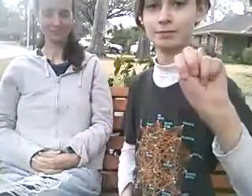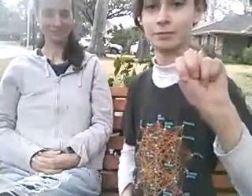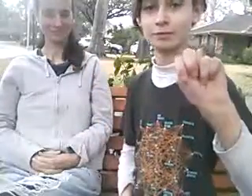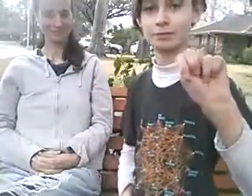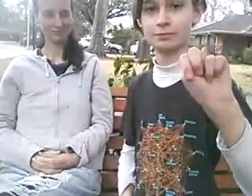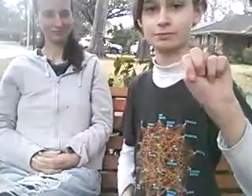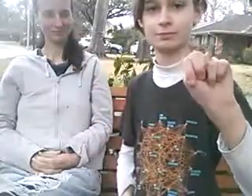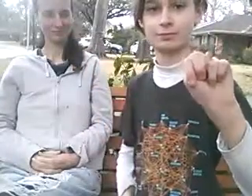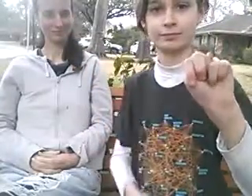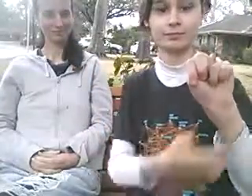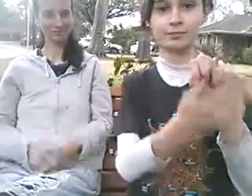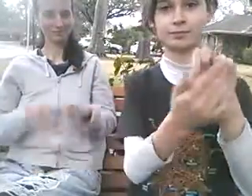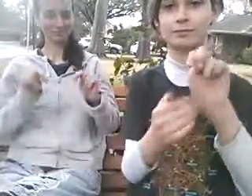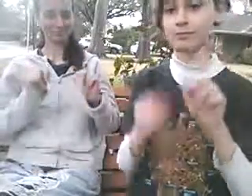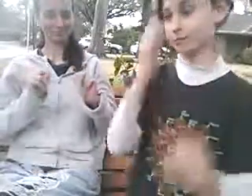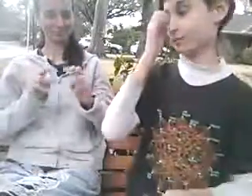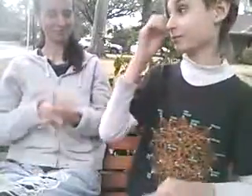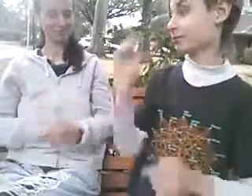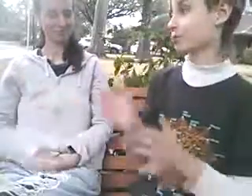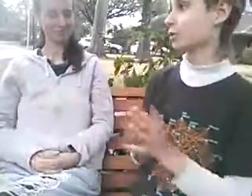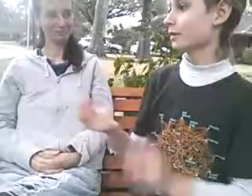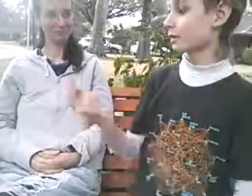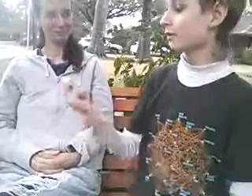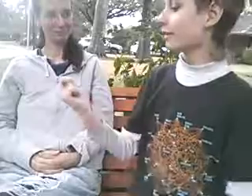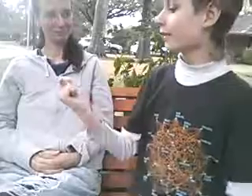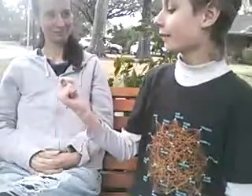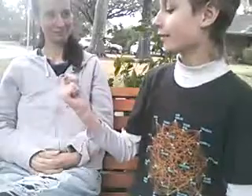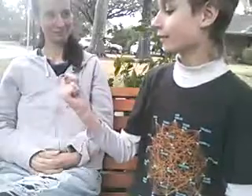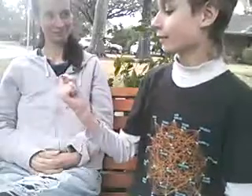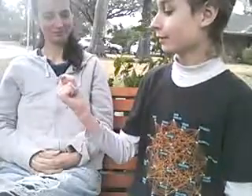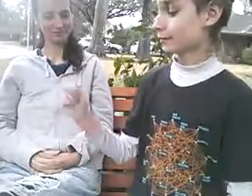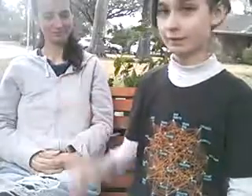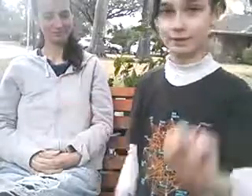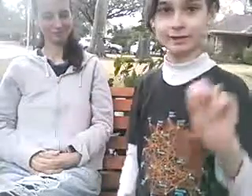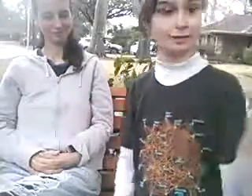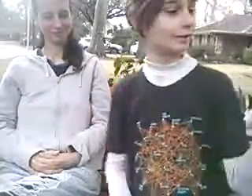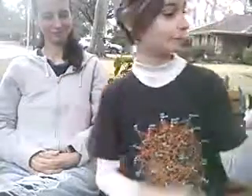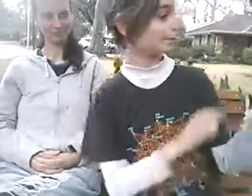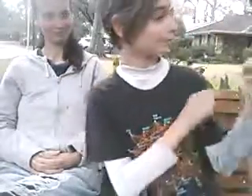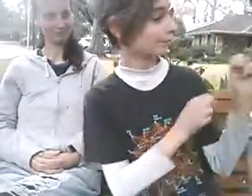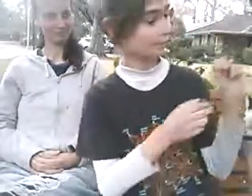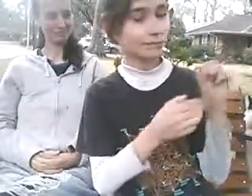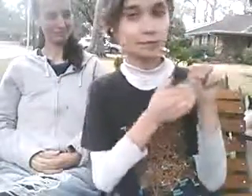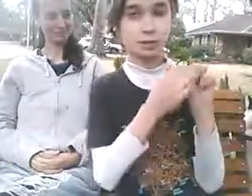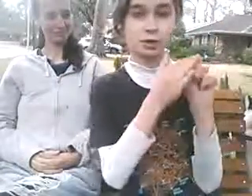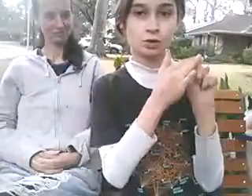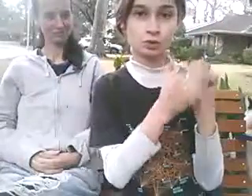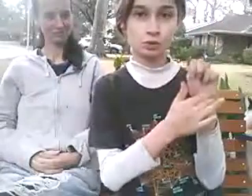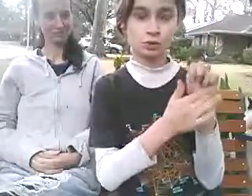Sort of an image. But like choo choo